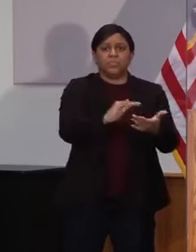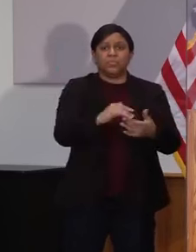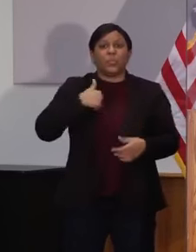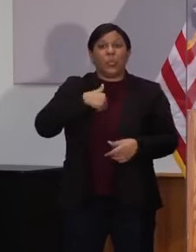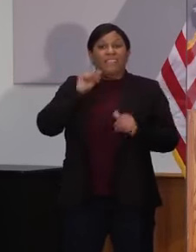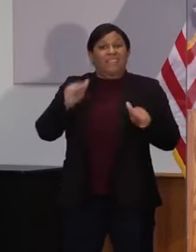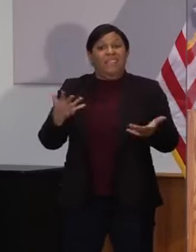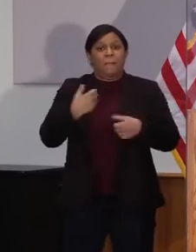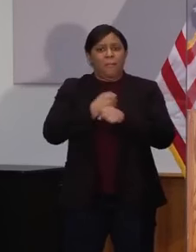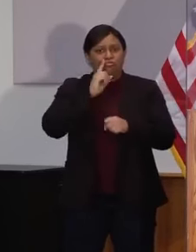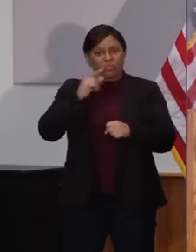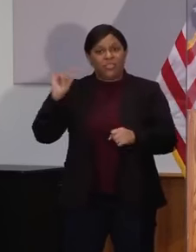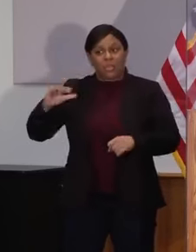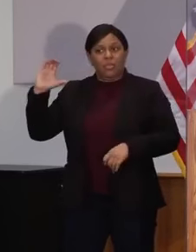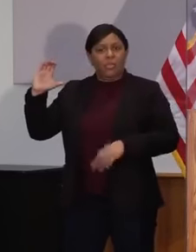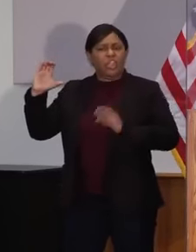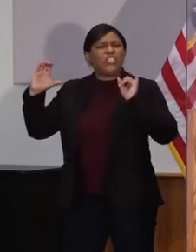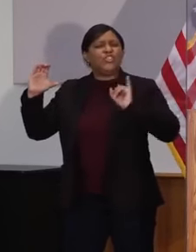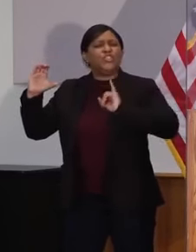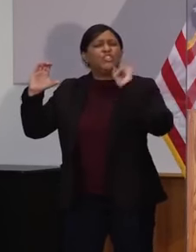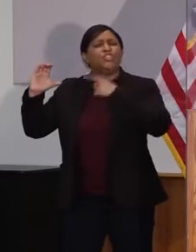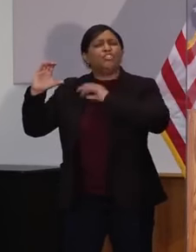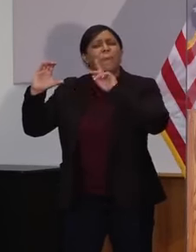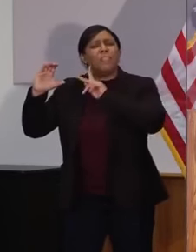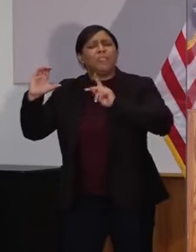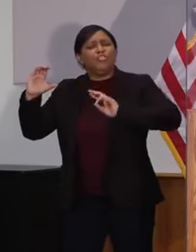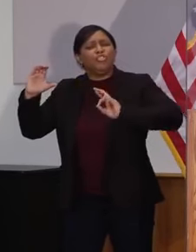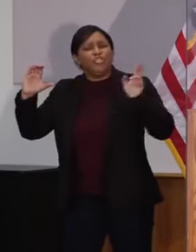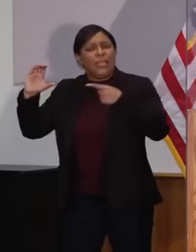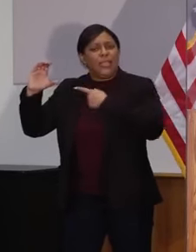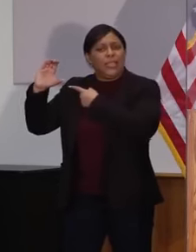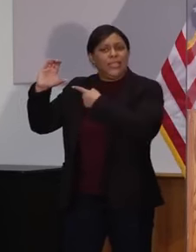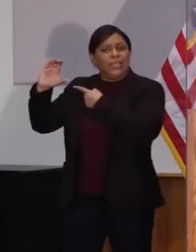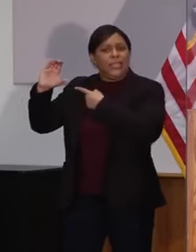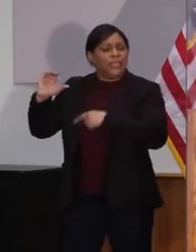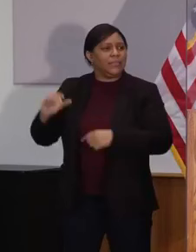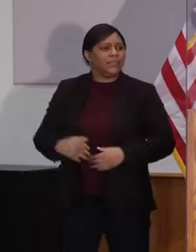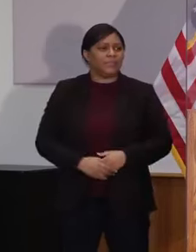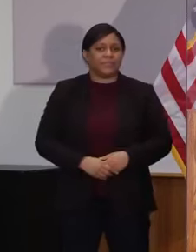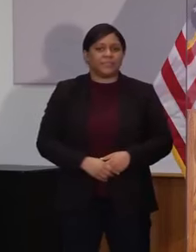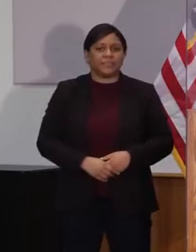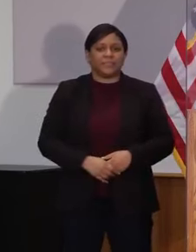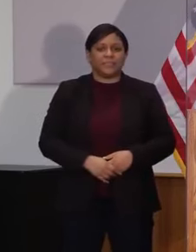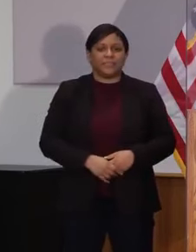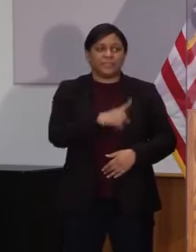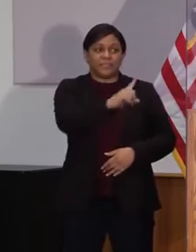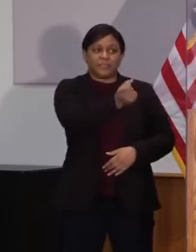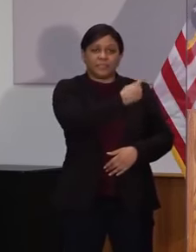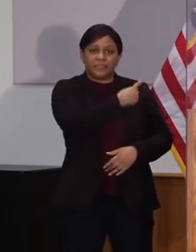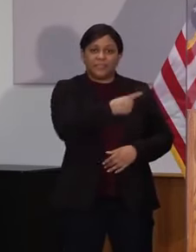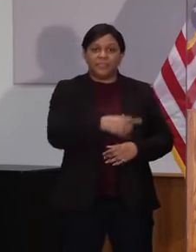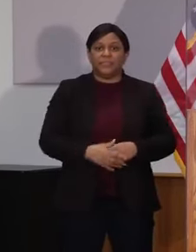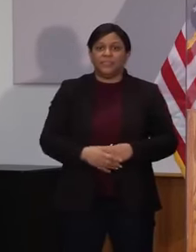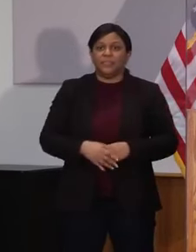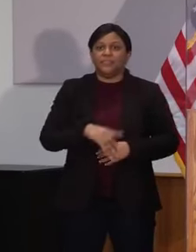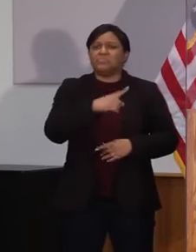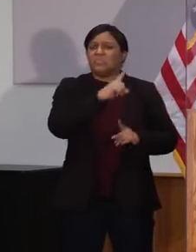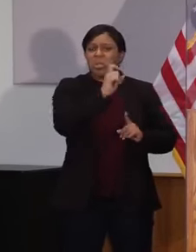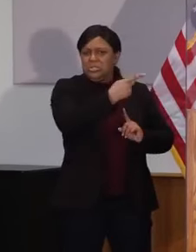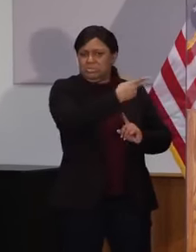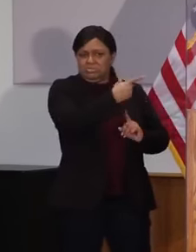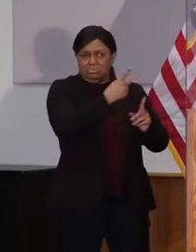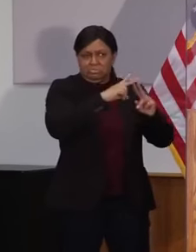that we will not have to tap to great excess. To either one of you, some of us reported yesterday on